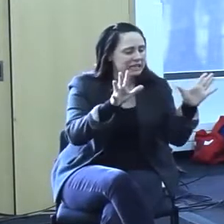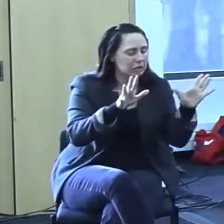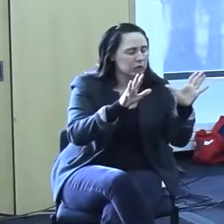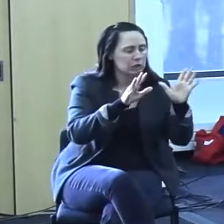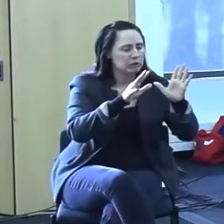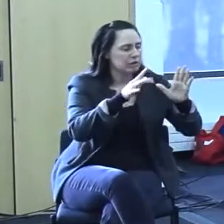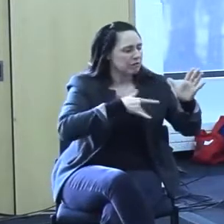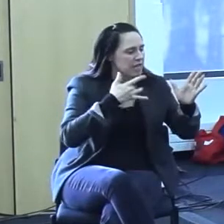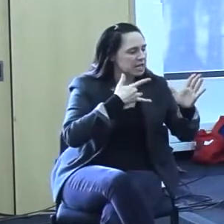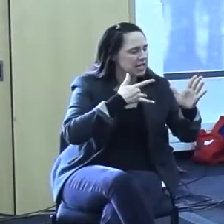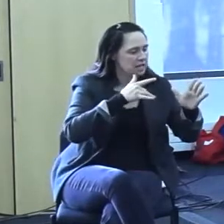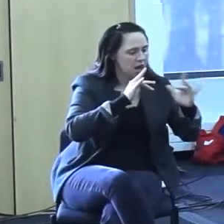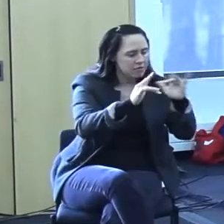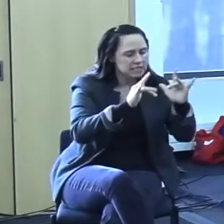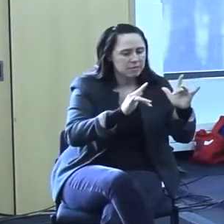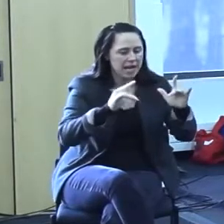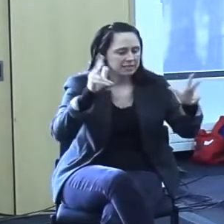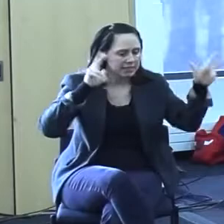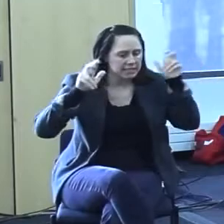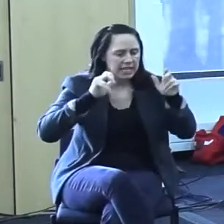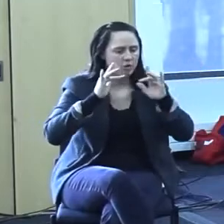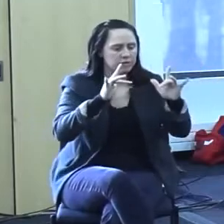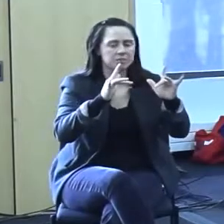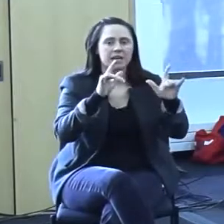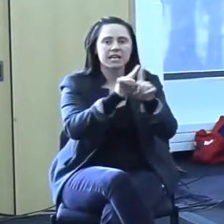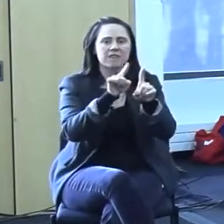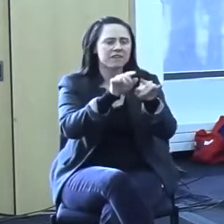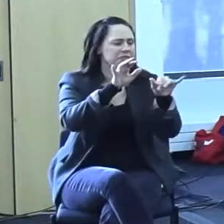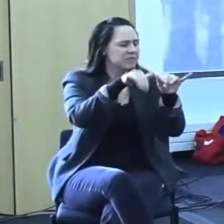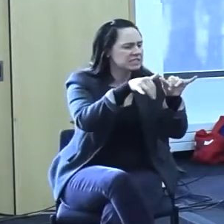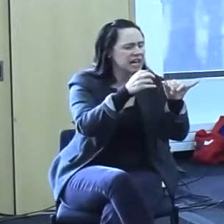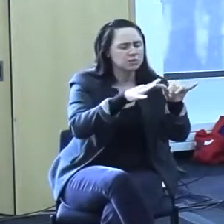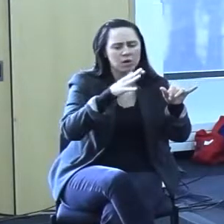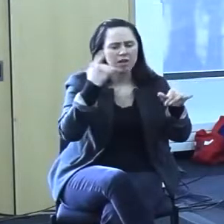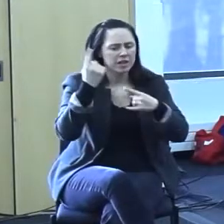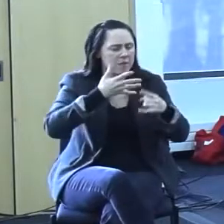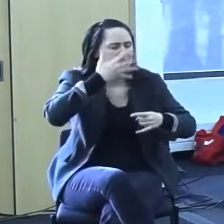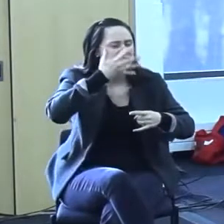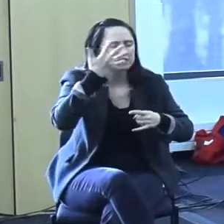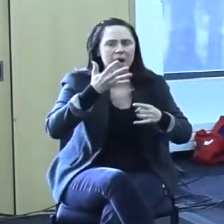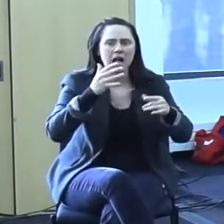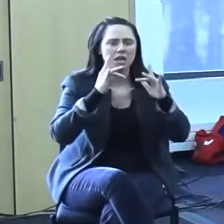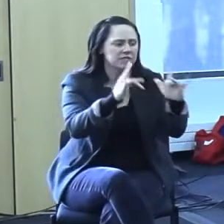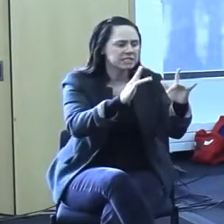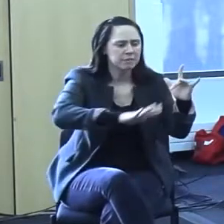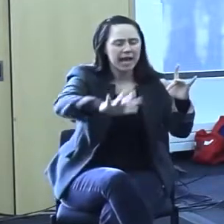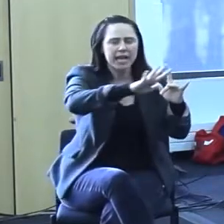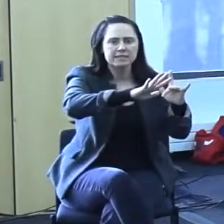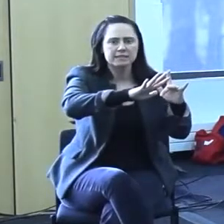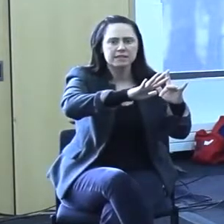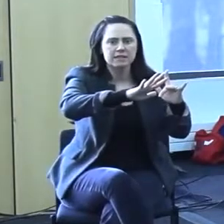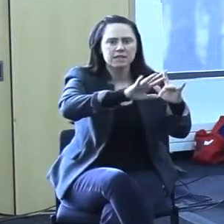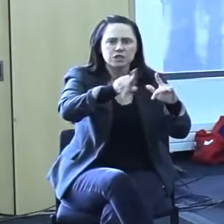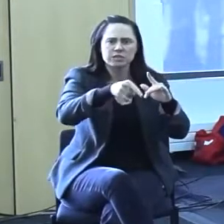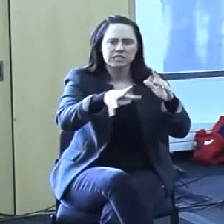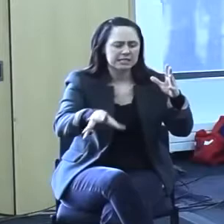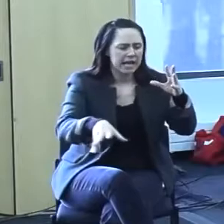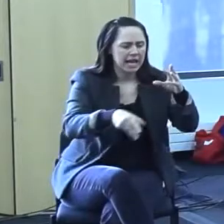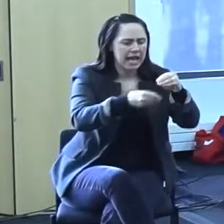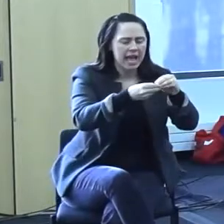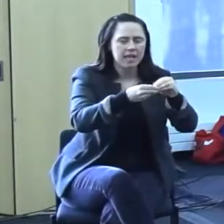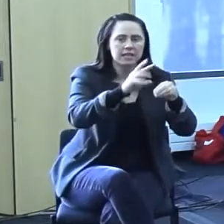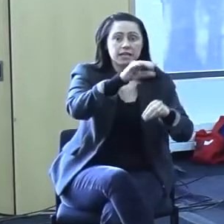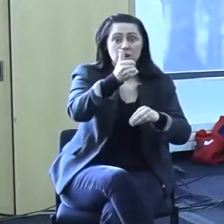the sound of the space? How do we even emphasize or think about the smell of the space? So it's just adding